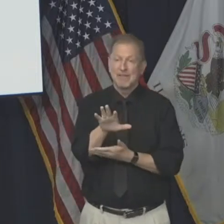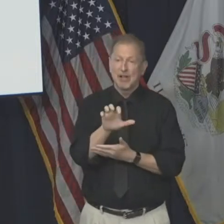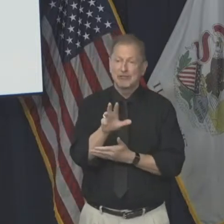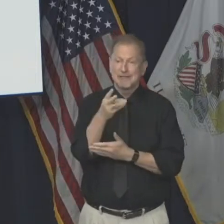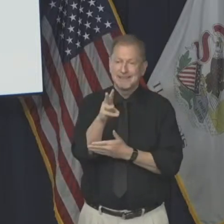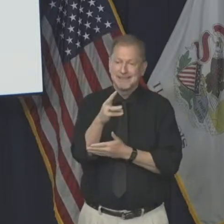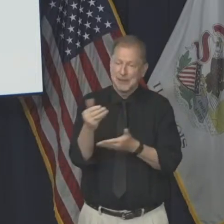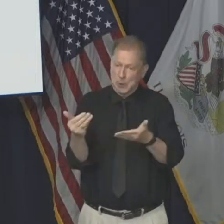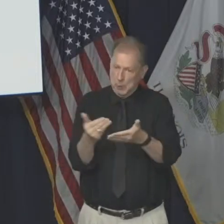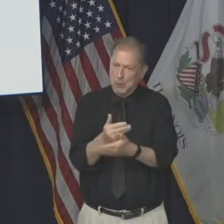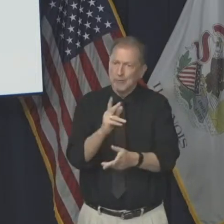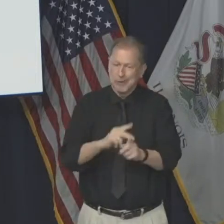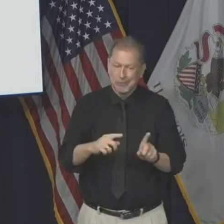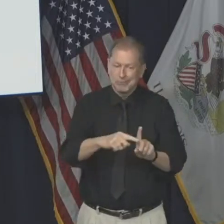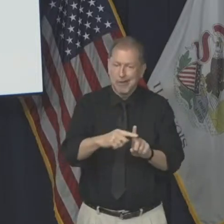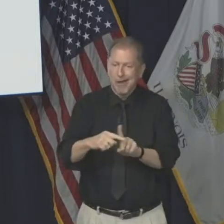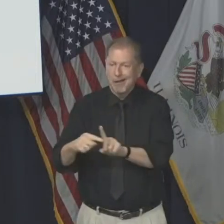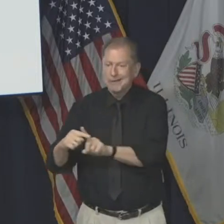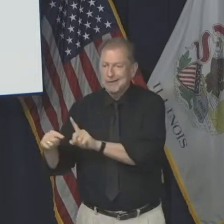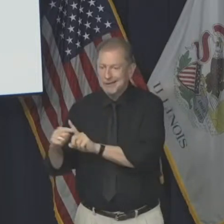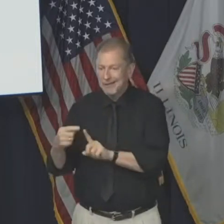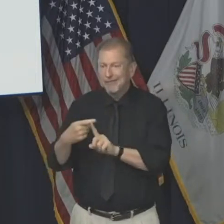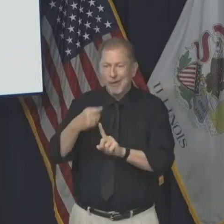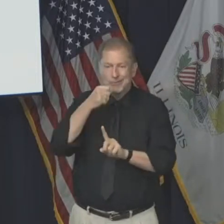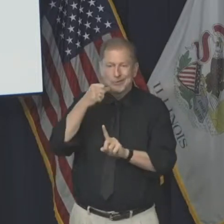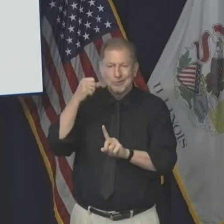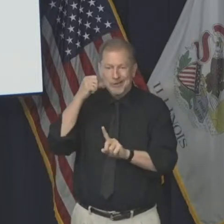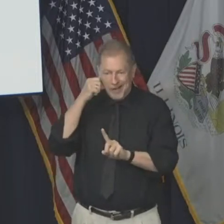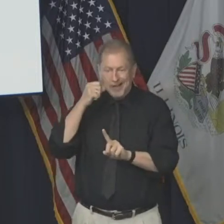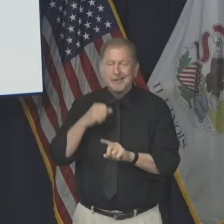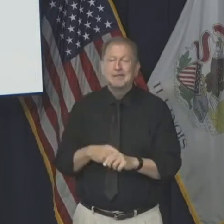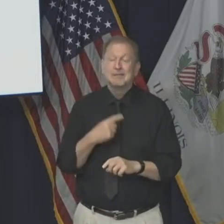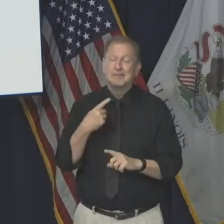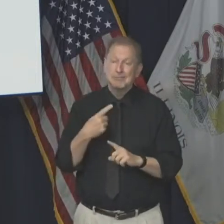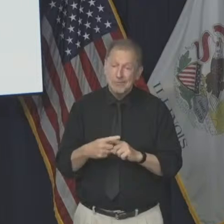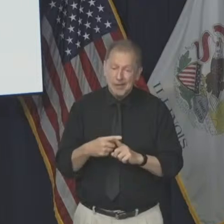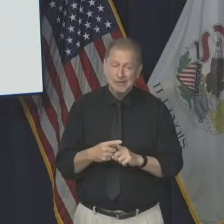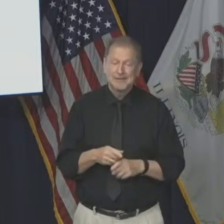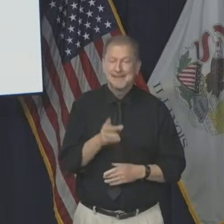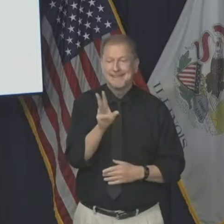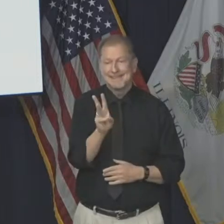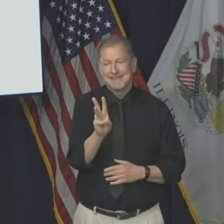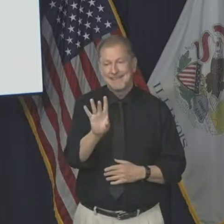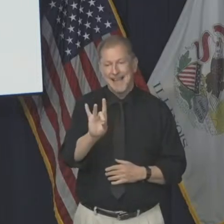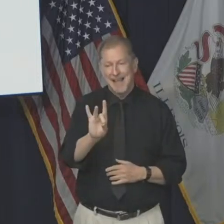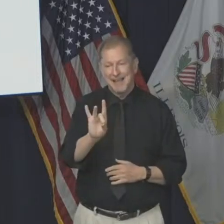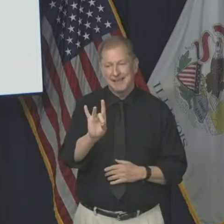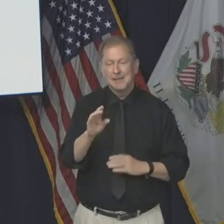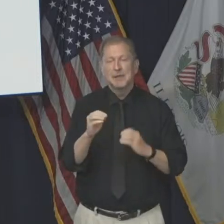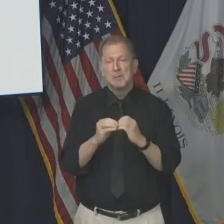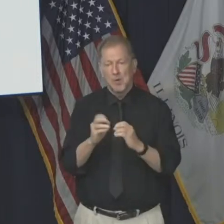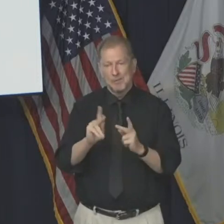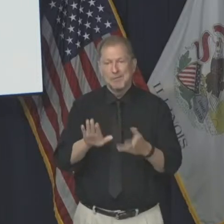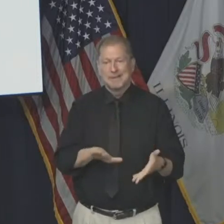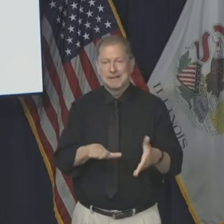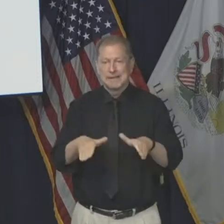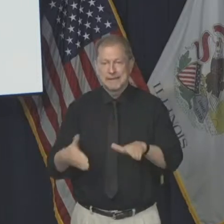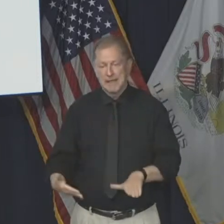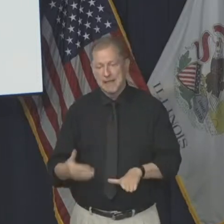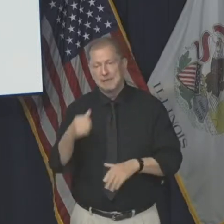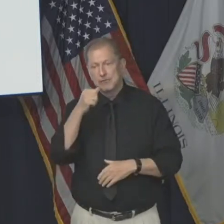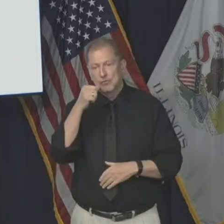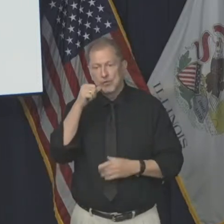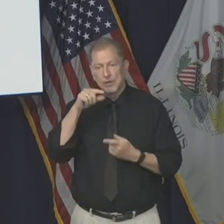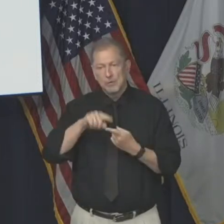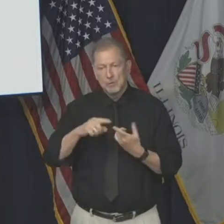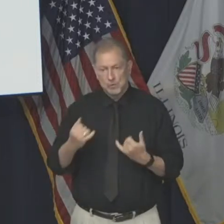6,516 new cases of COVID-19 in Illinois, including 68 lives that were reported